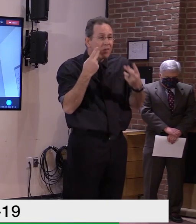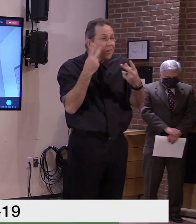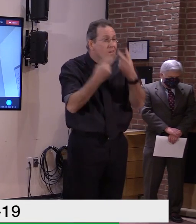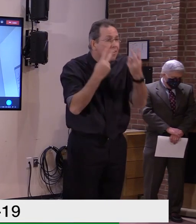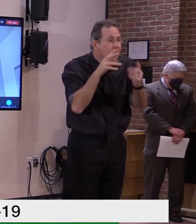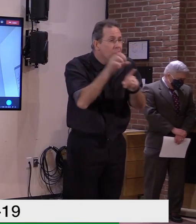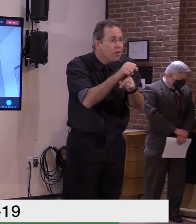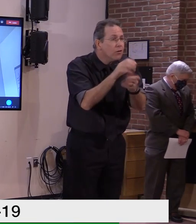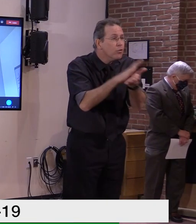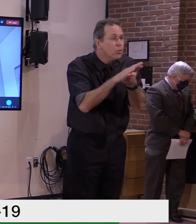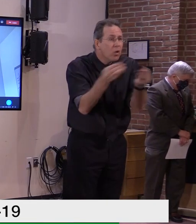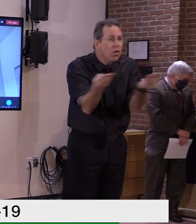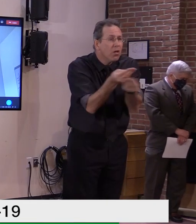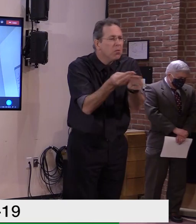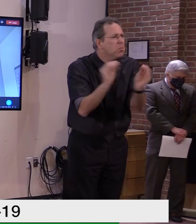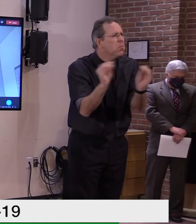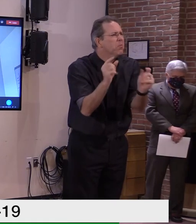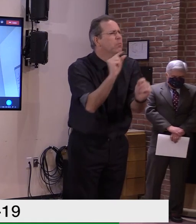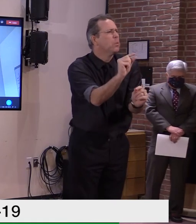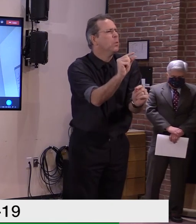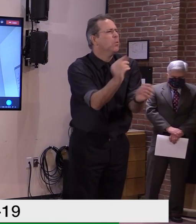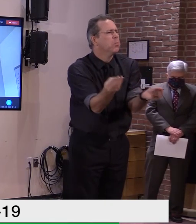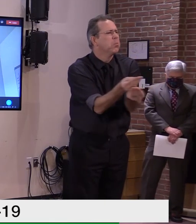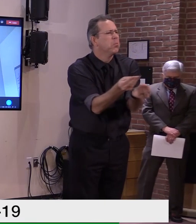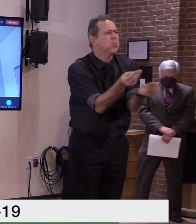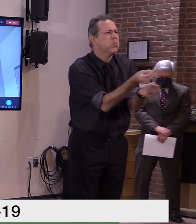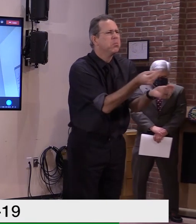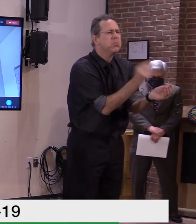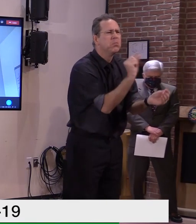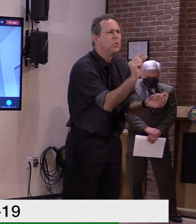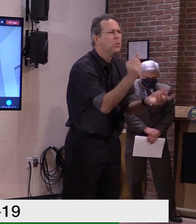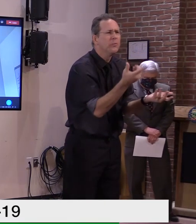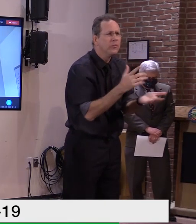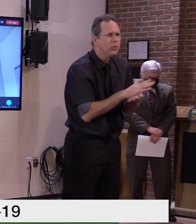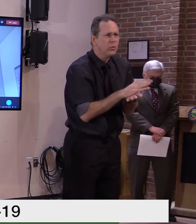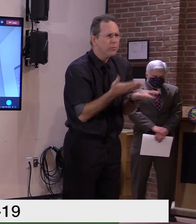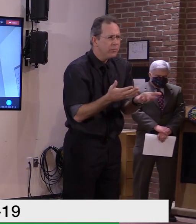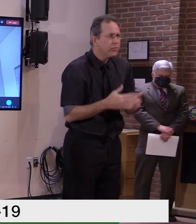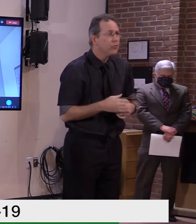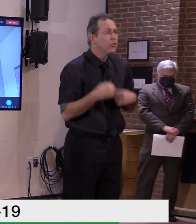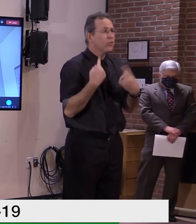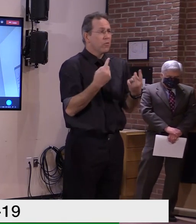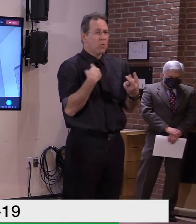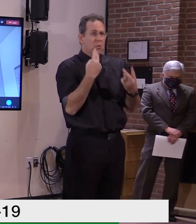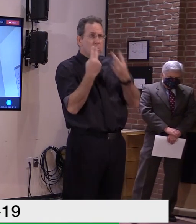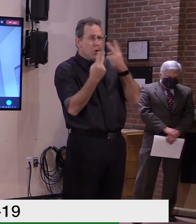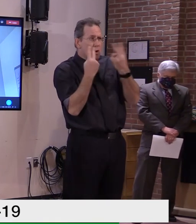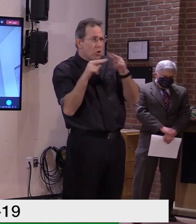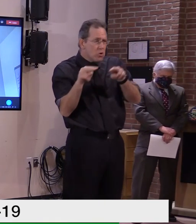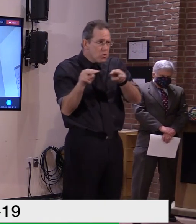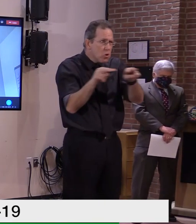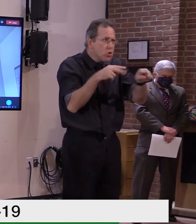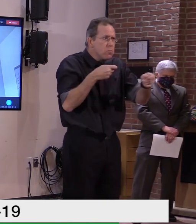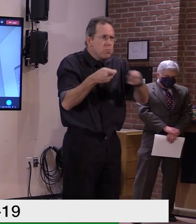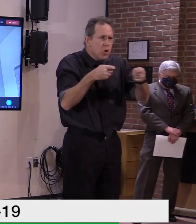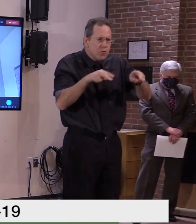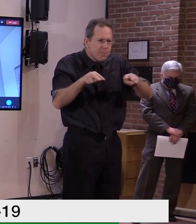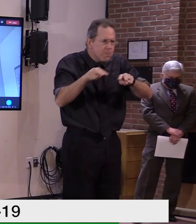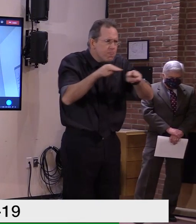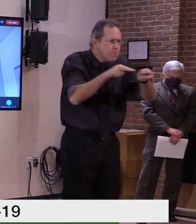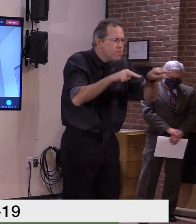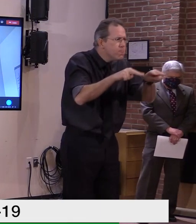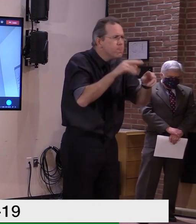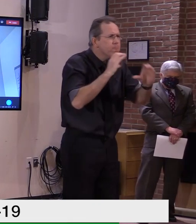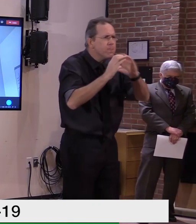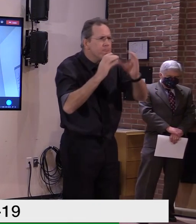are contemplating shifting into the recovery phase of our work in education, it's important to acknowledge that Vermont is again starting from a position